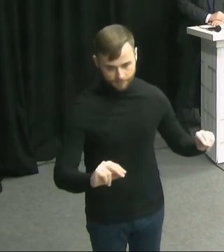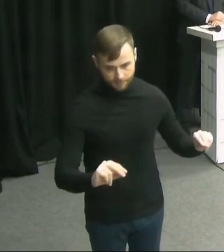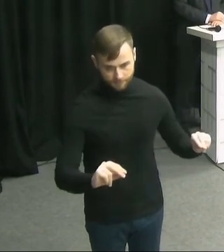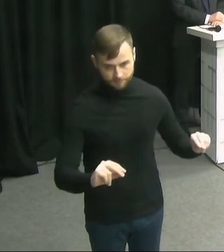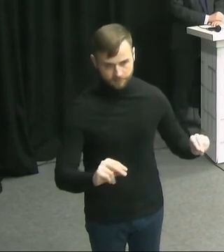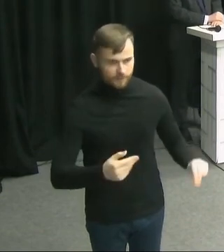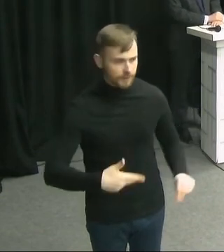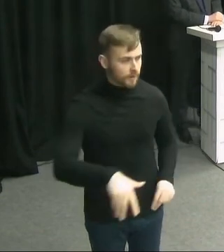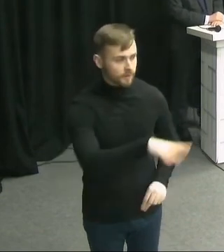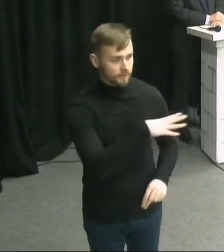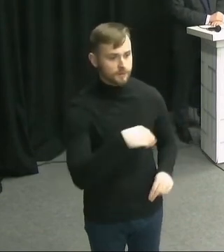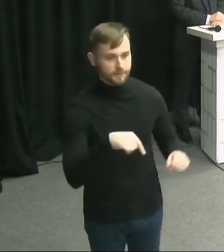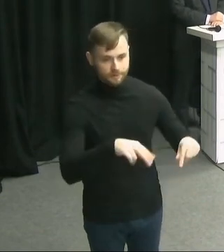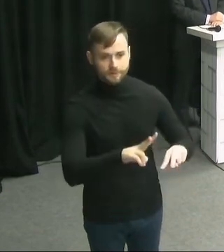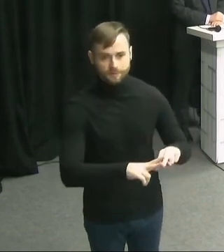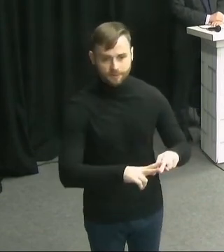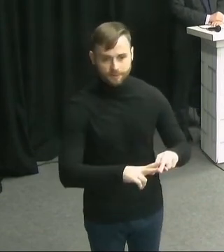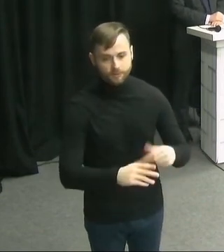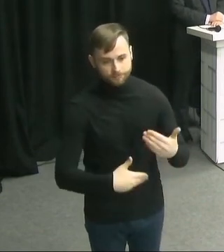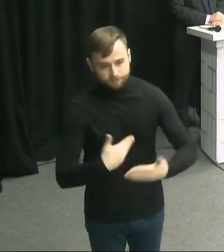you best of luck in your journey.